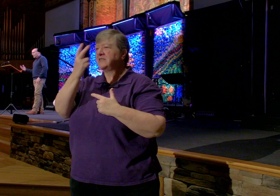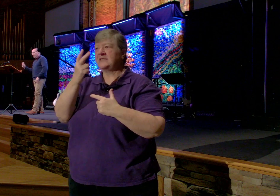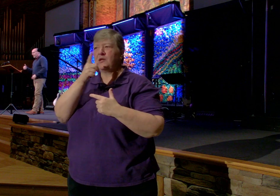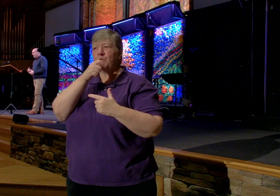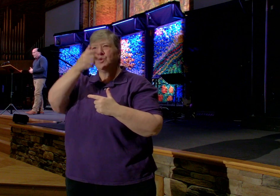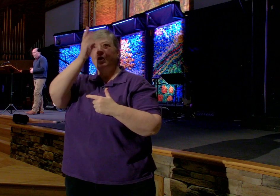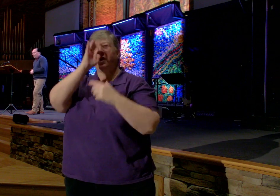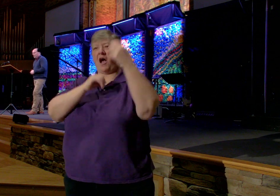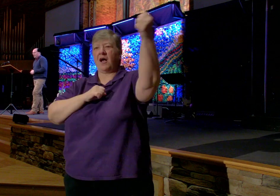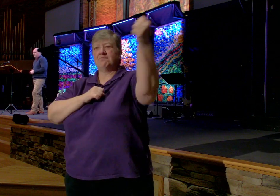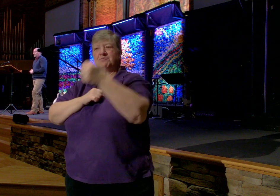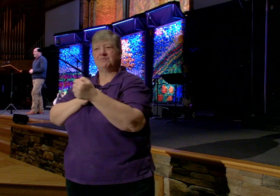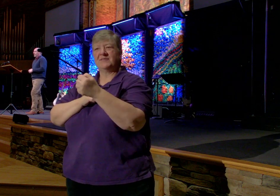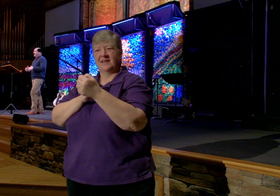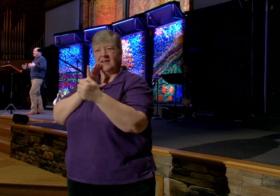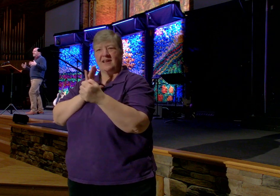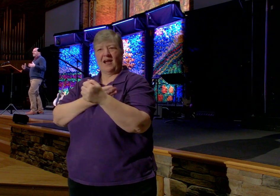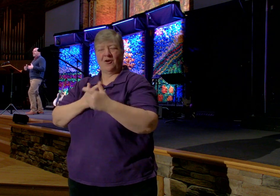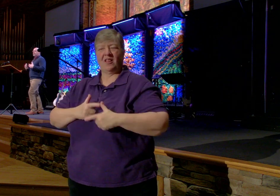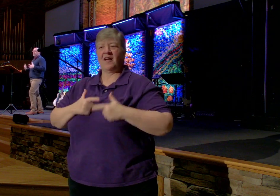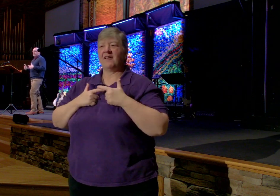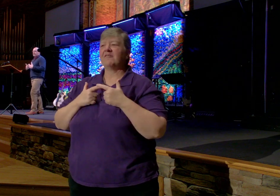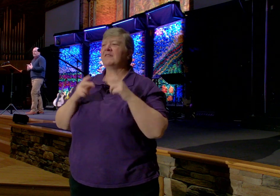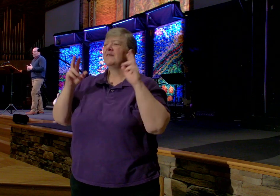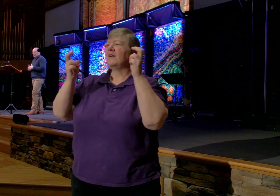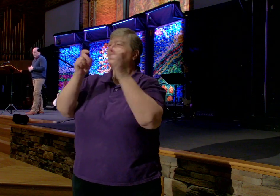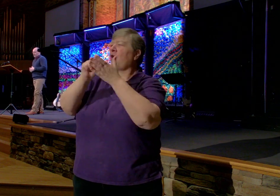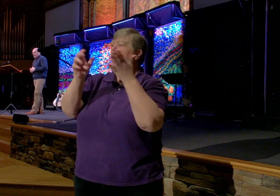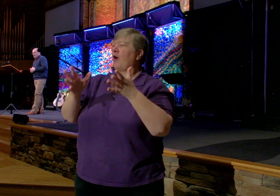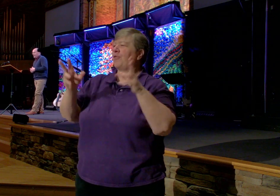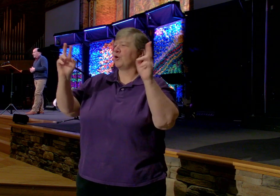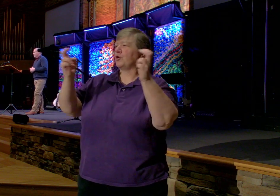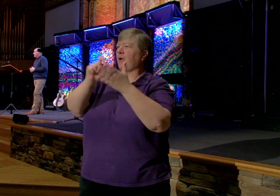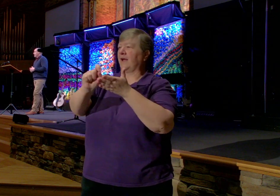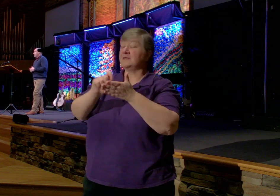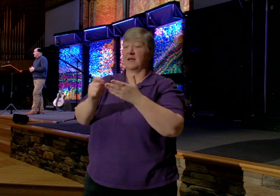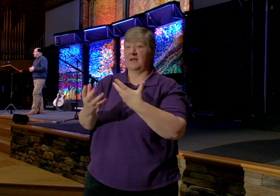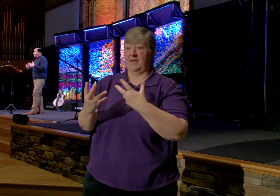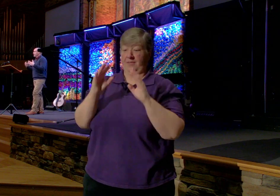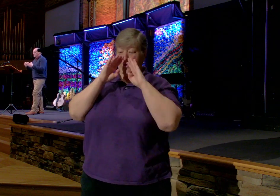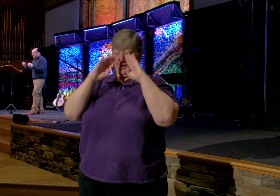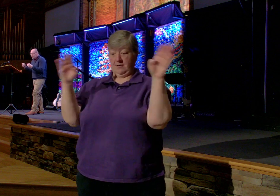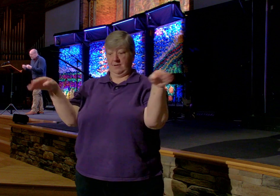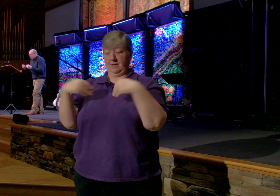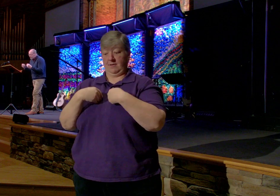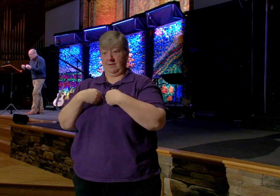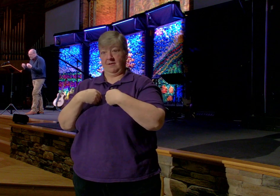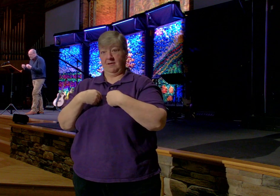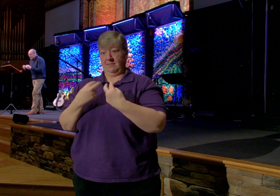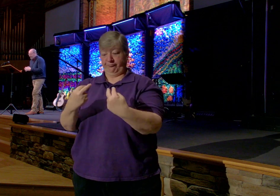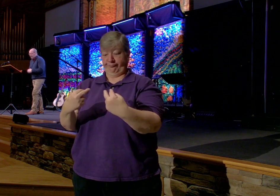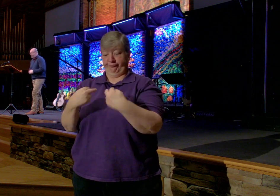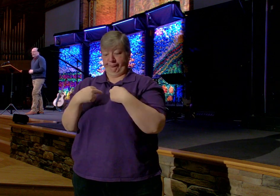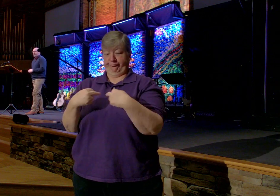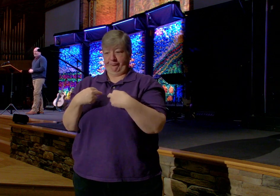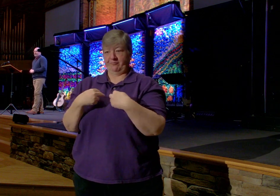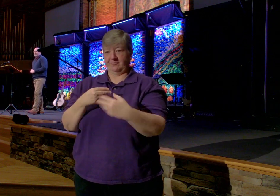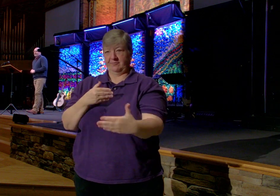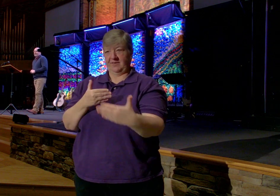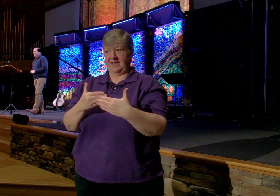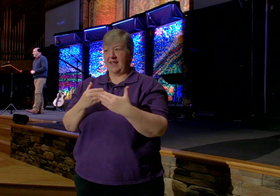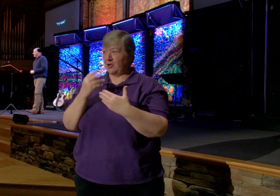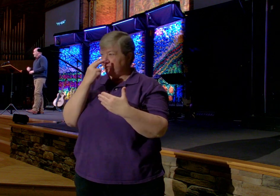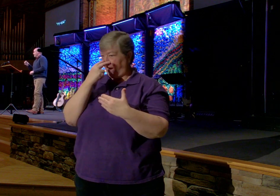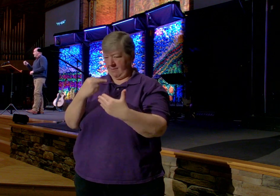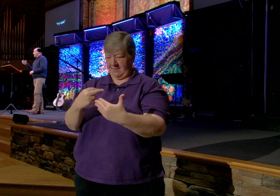reason. Doug Pollock in his book says, the inwardly focused life, a selfish, nearsighted kind